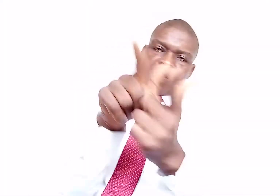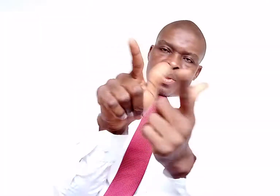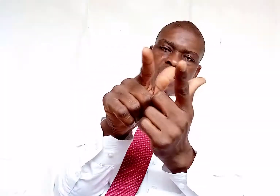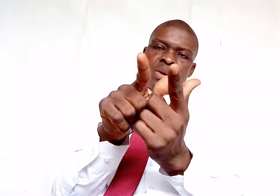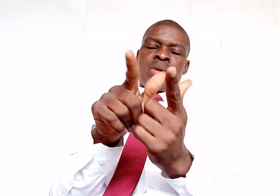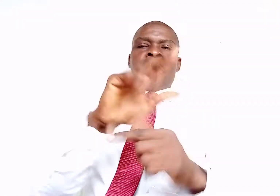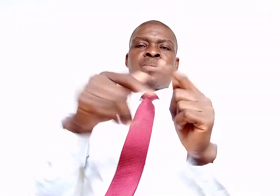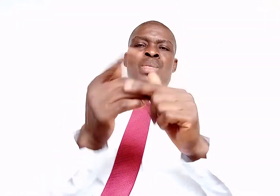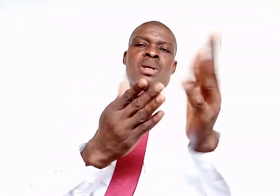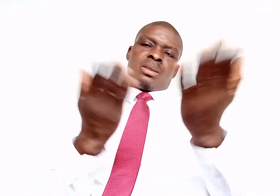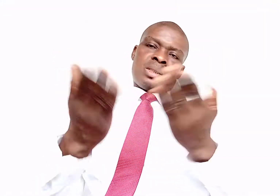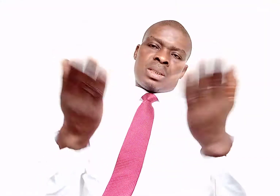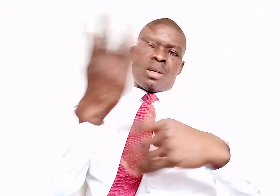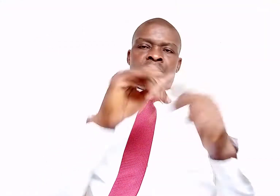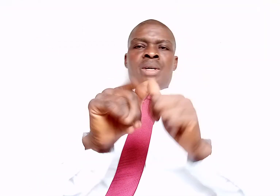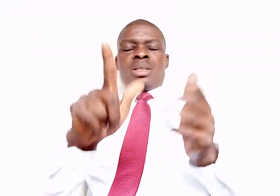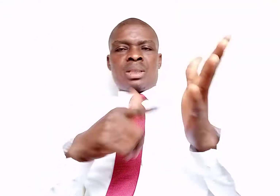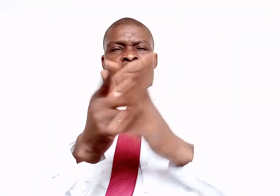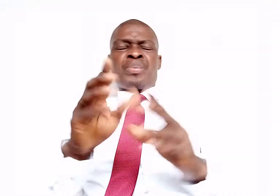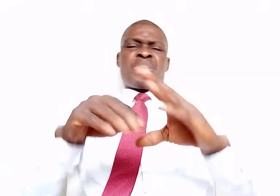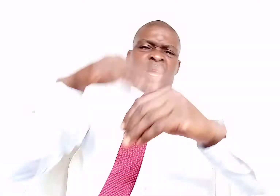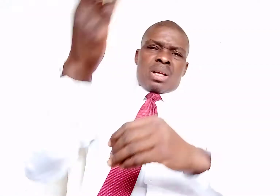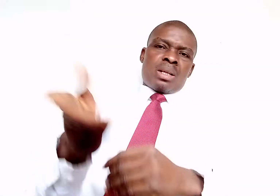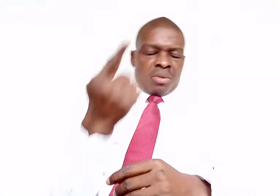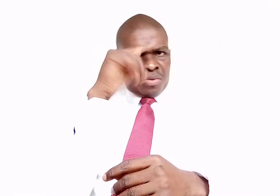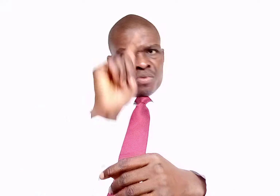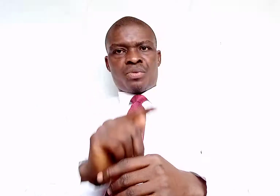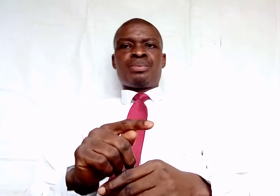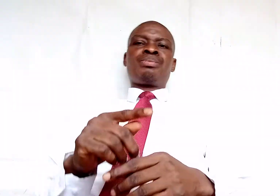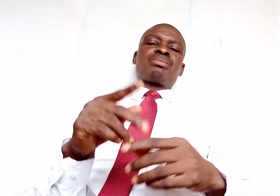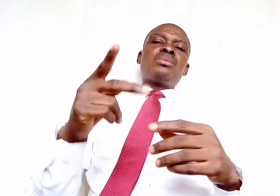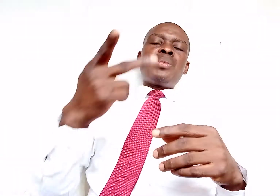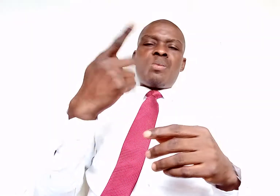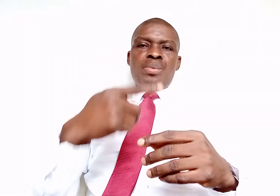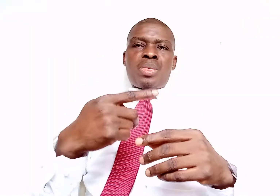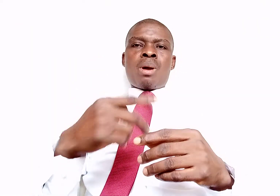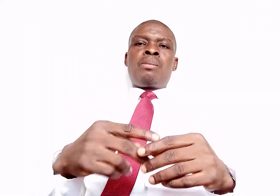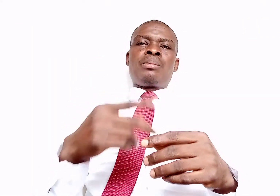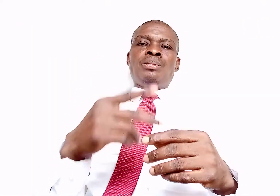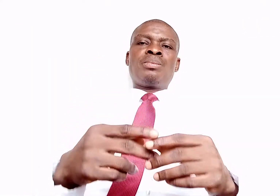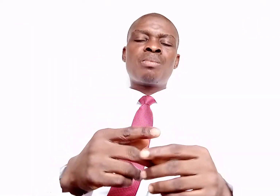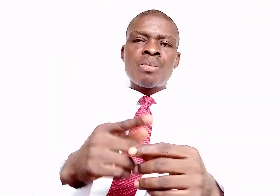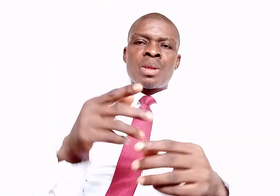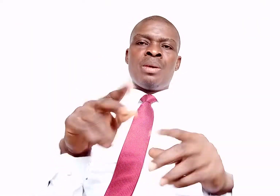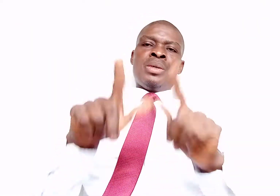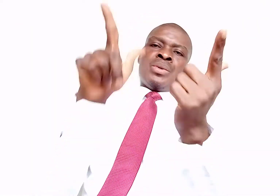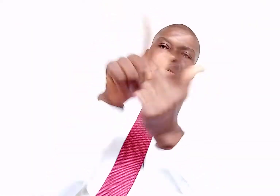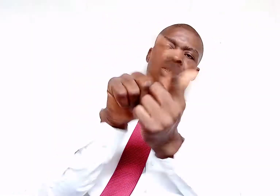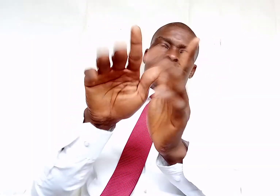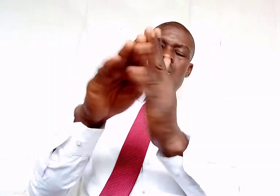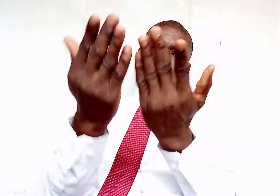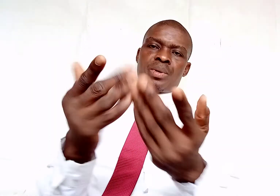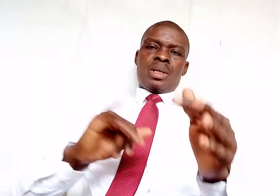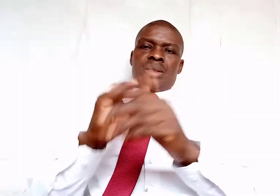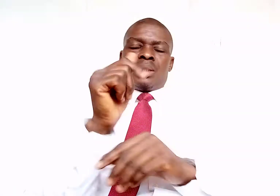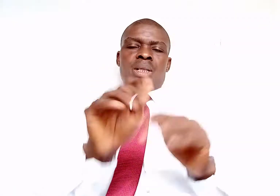It serves as outlets for urine. Vaginal opening. It is an opening to the mouth of